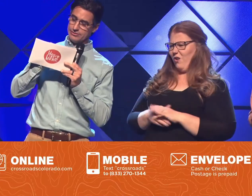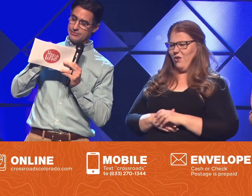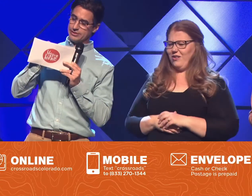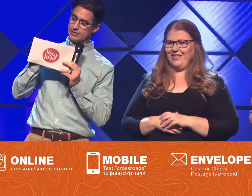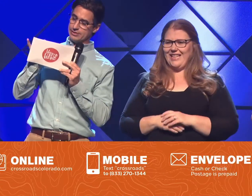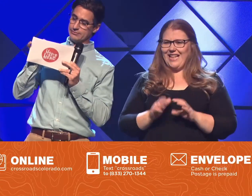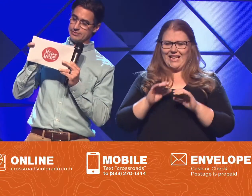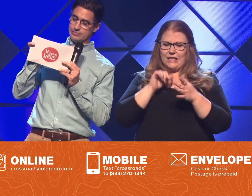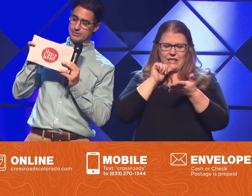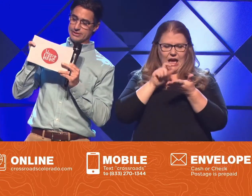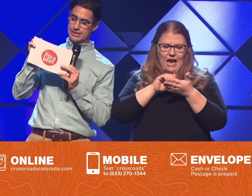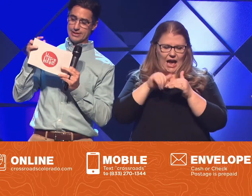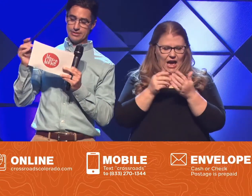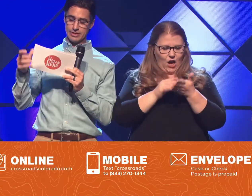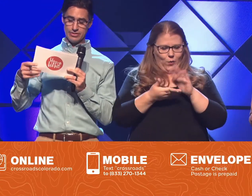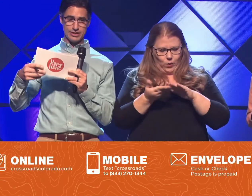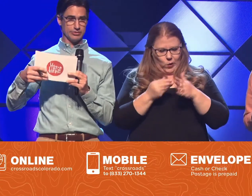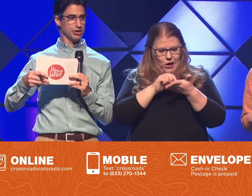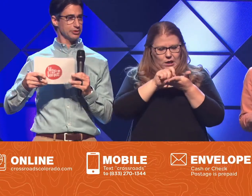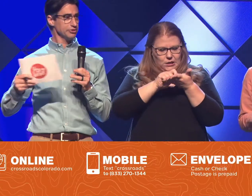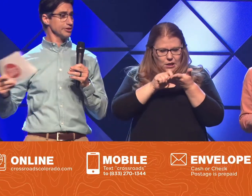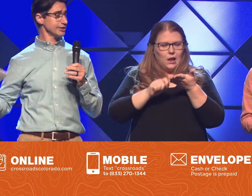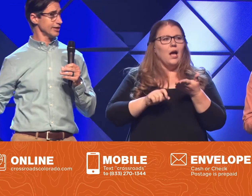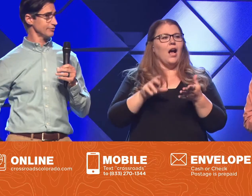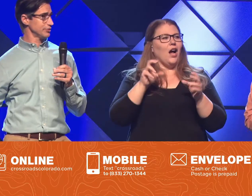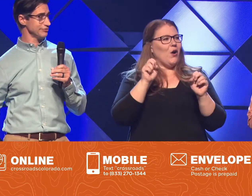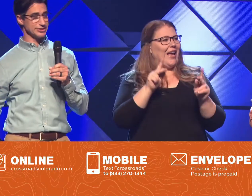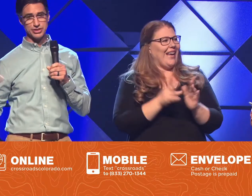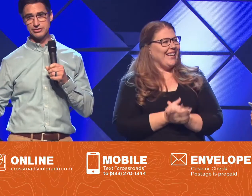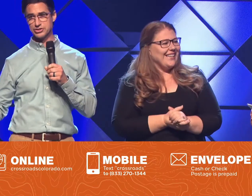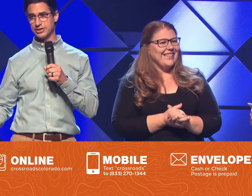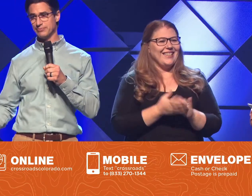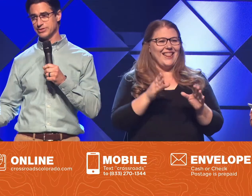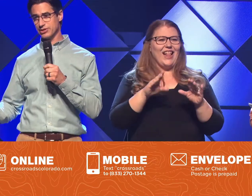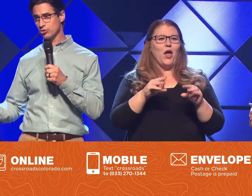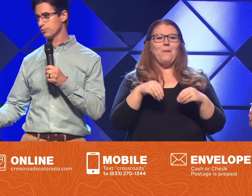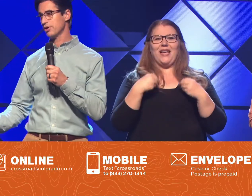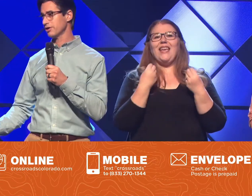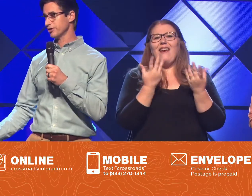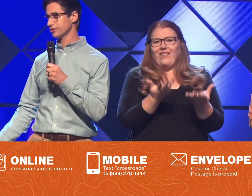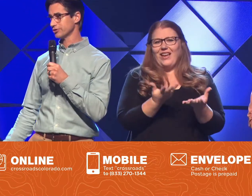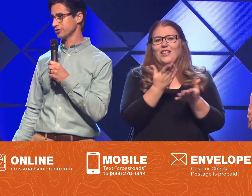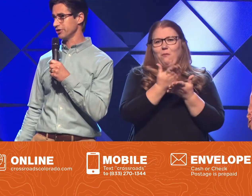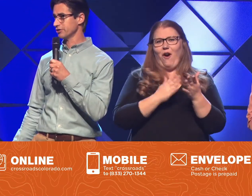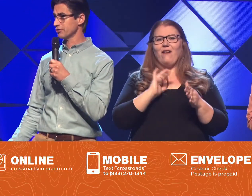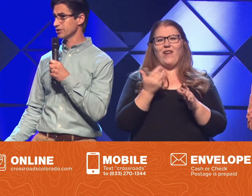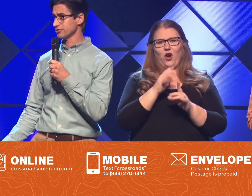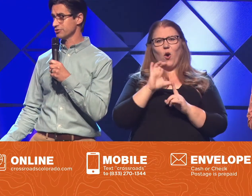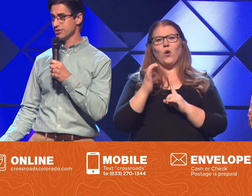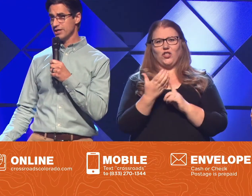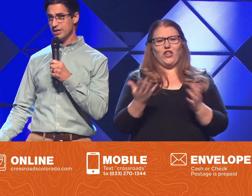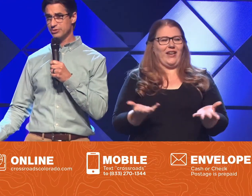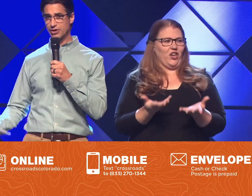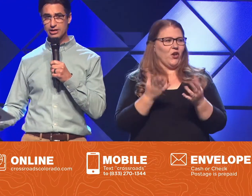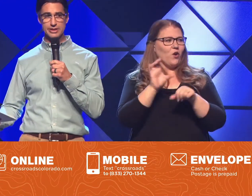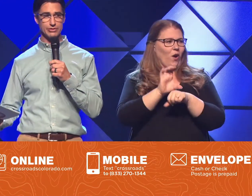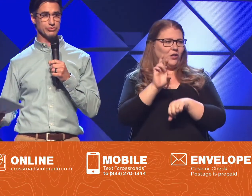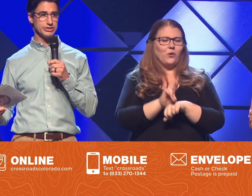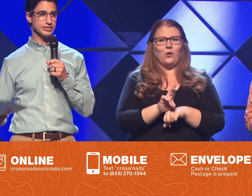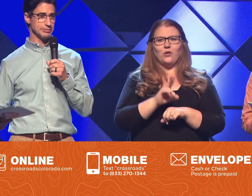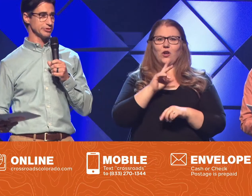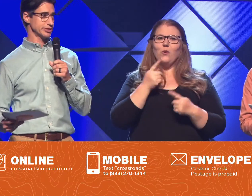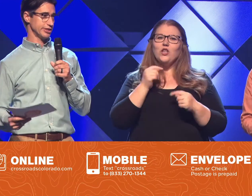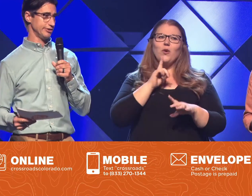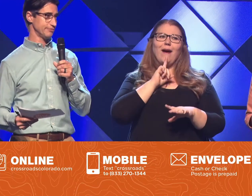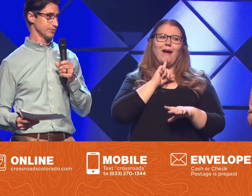how giving envelope works. Got it. Okay, thank you. No, but really, giving generously is a core part of our culture here at Crossroads, and we try to make it